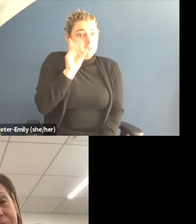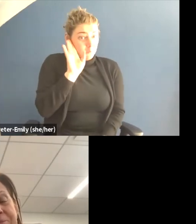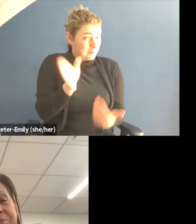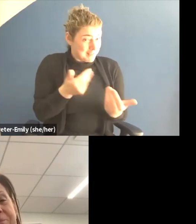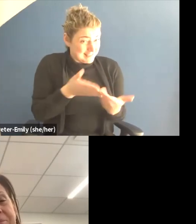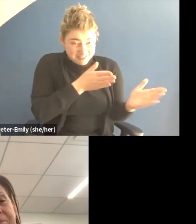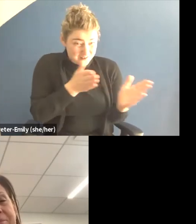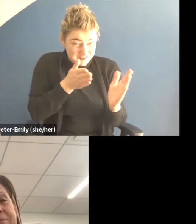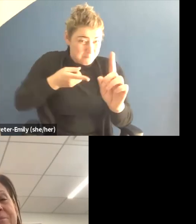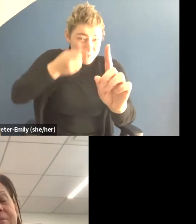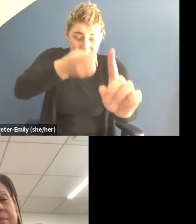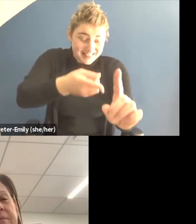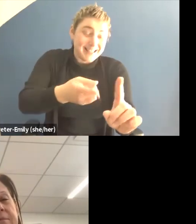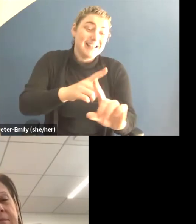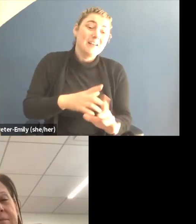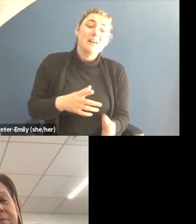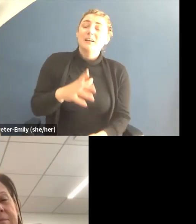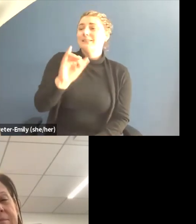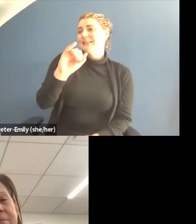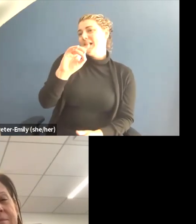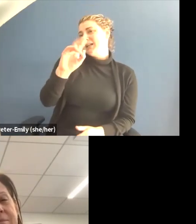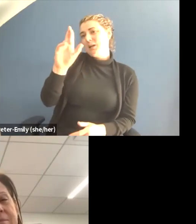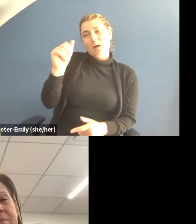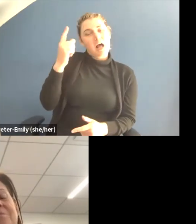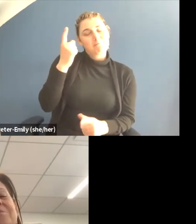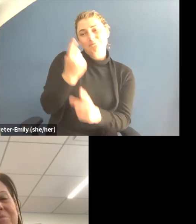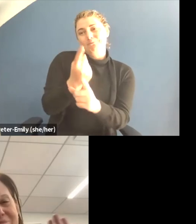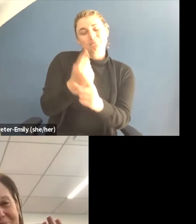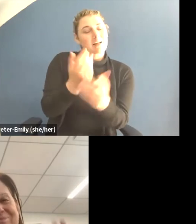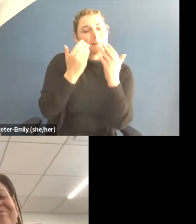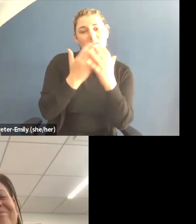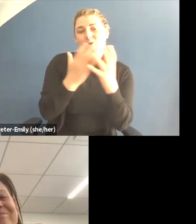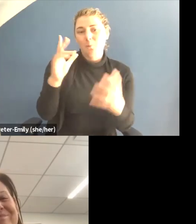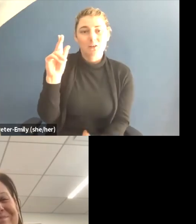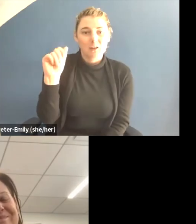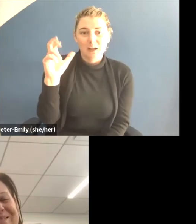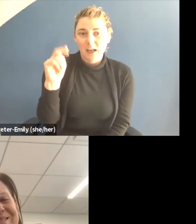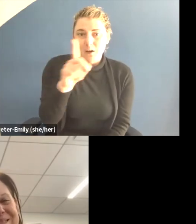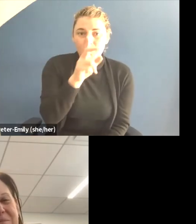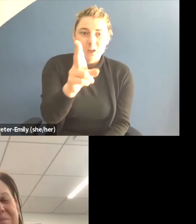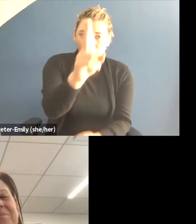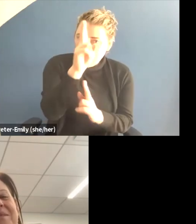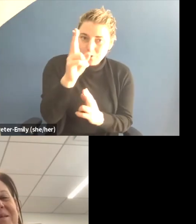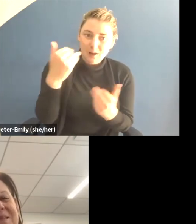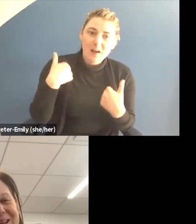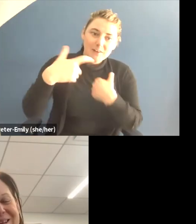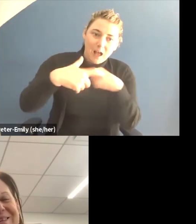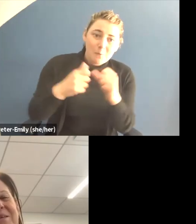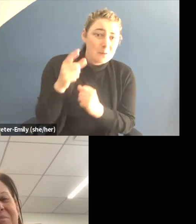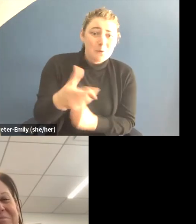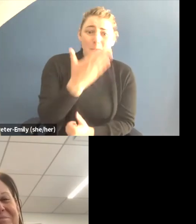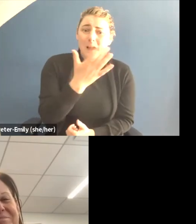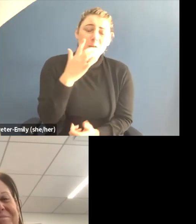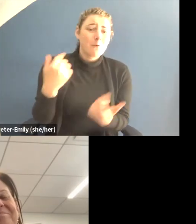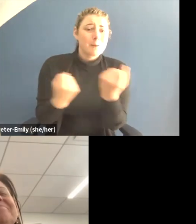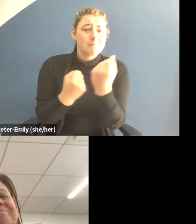path. Yeah, I think that's right. Karen, thank you so much. I'm always honored to have time with you. Thank you for being an